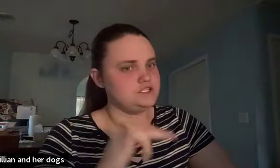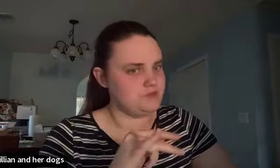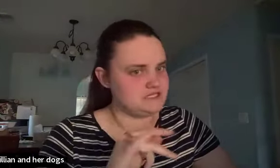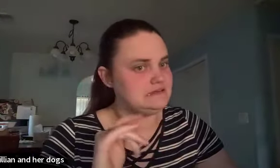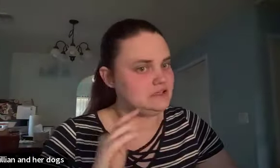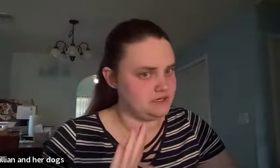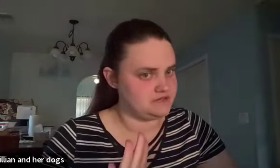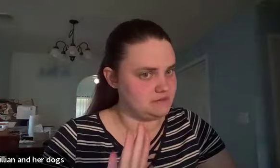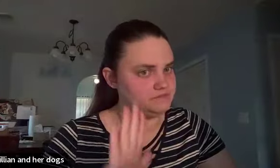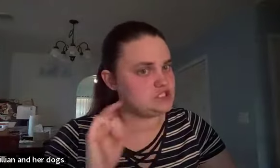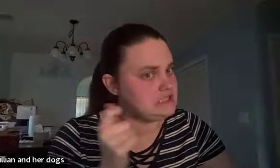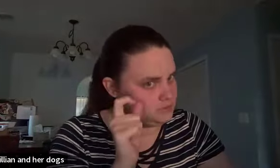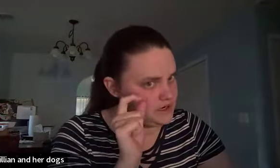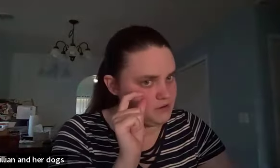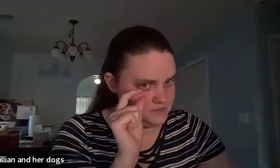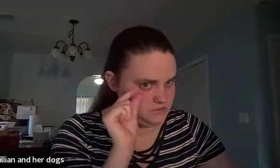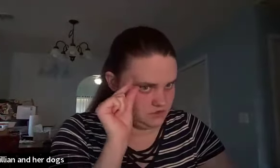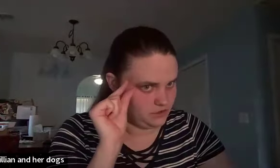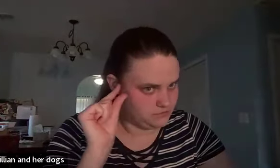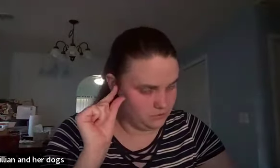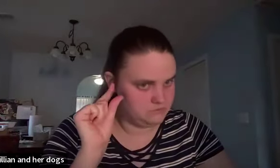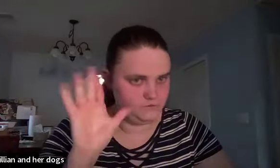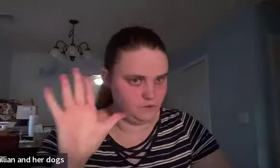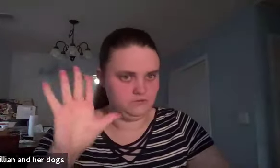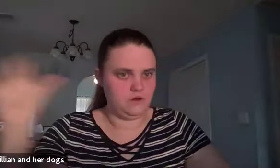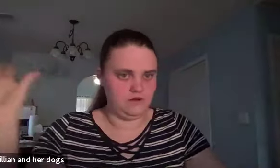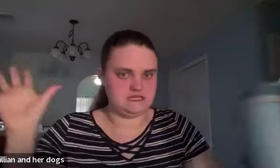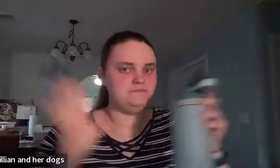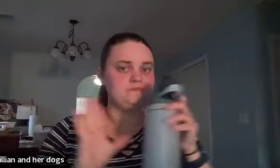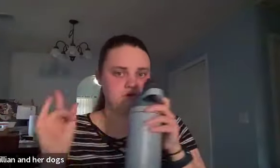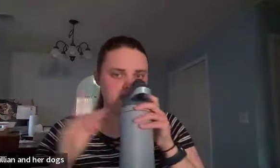touch base a little bit of time, just a little bit. I promise we're not going to go full all the time. Okay.